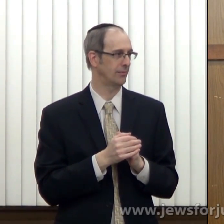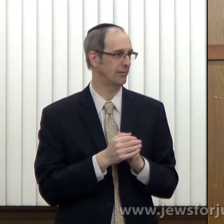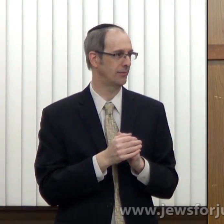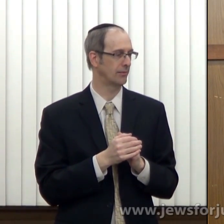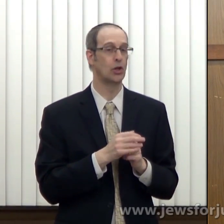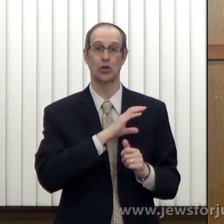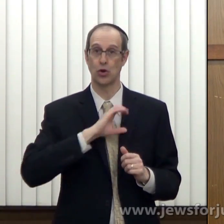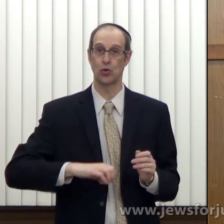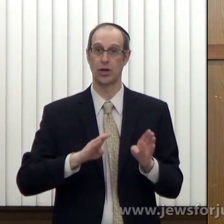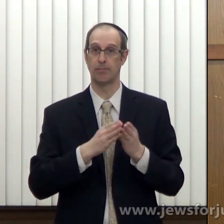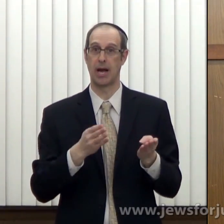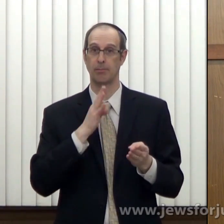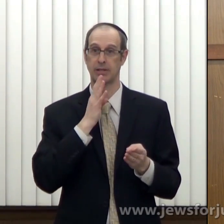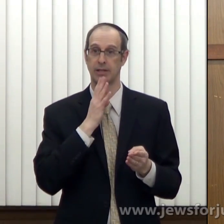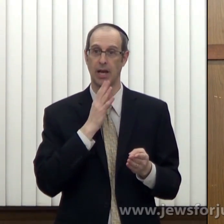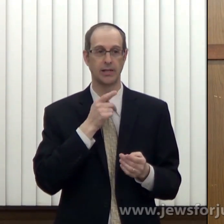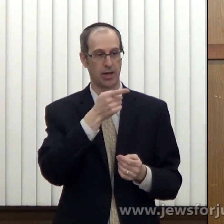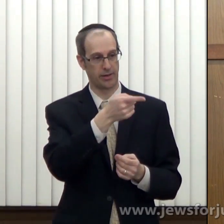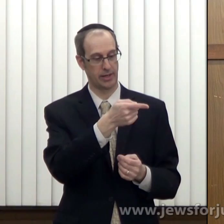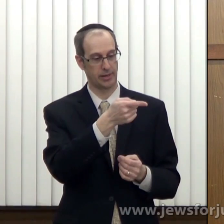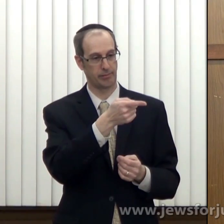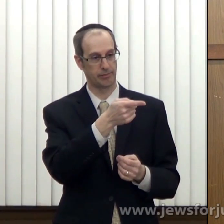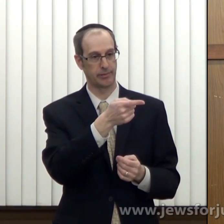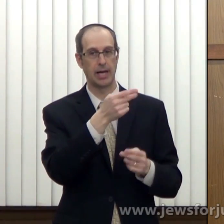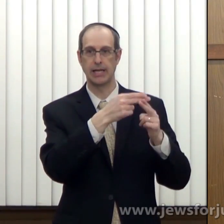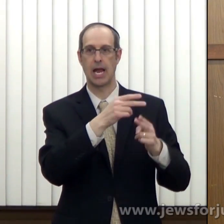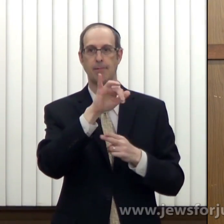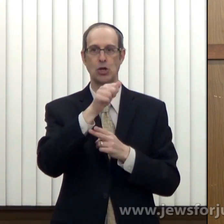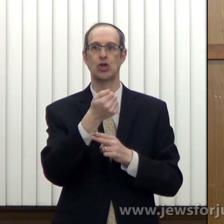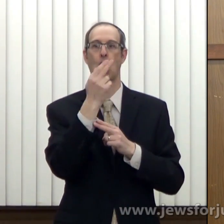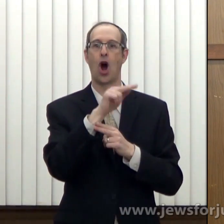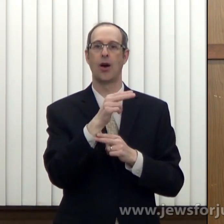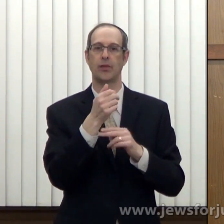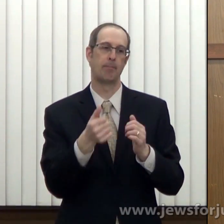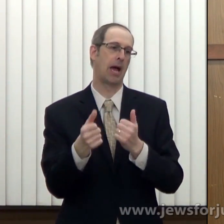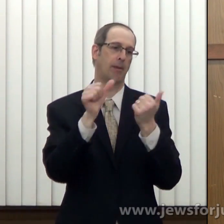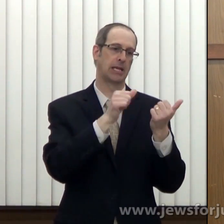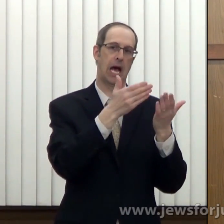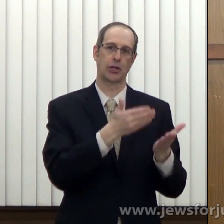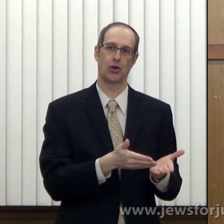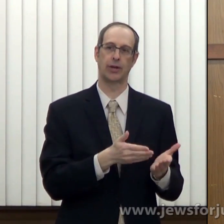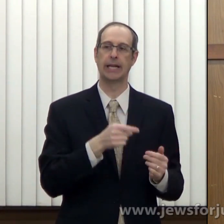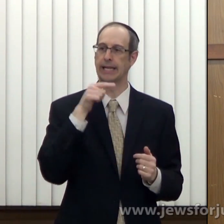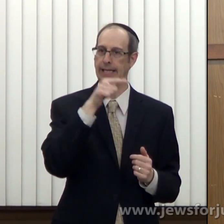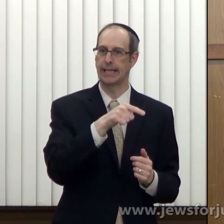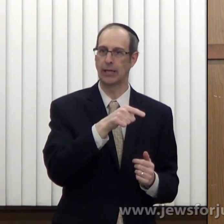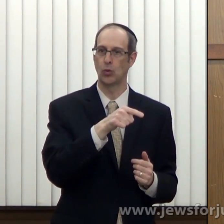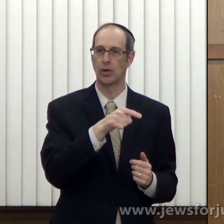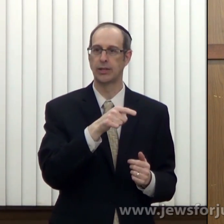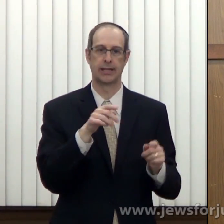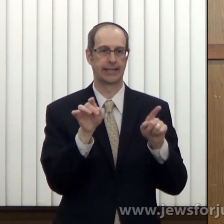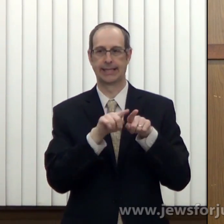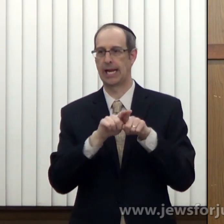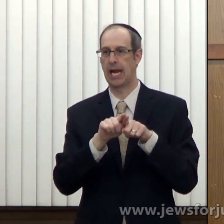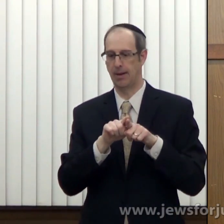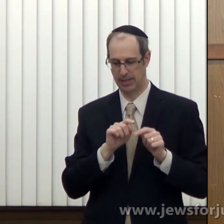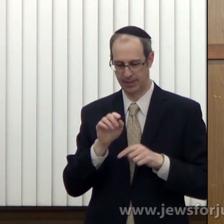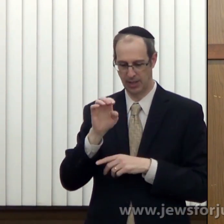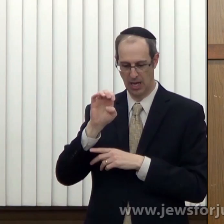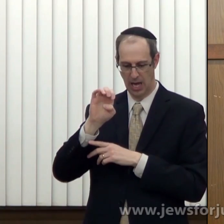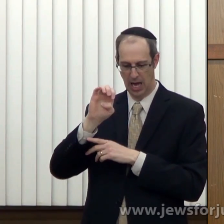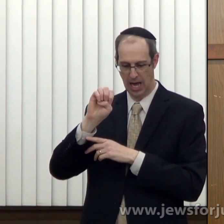So the Christian Bible says that this person named John the Baptizer was Elijah the prophet.